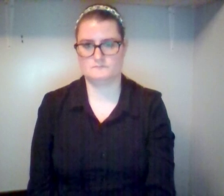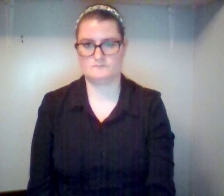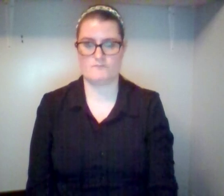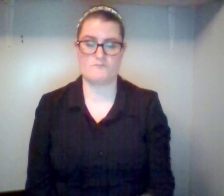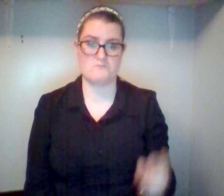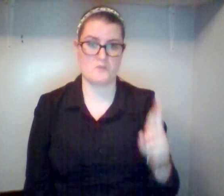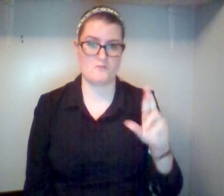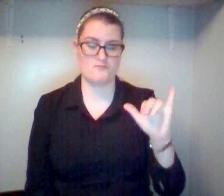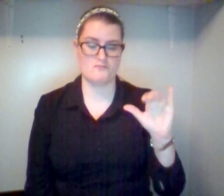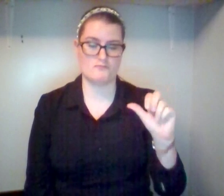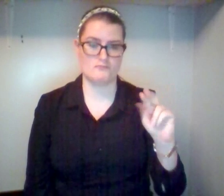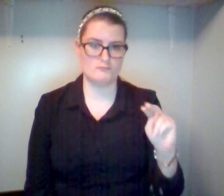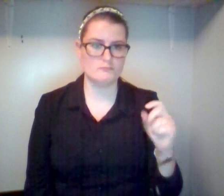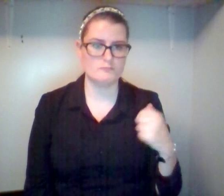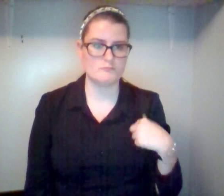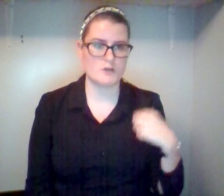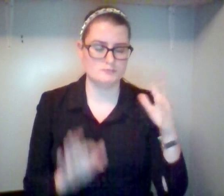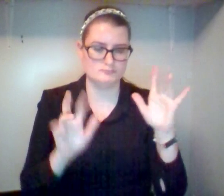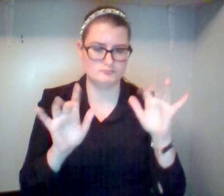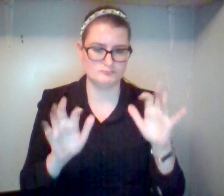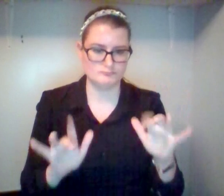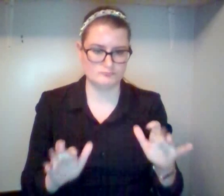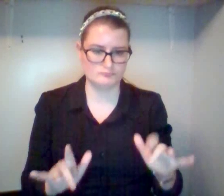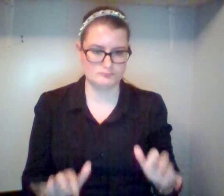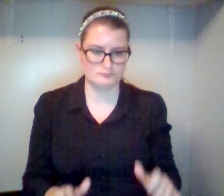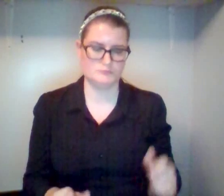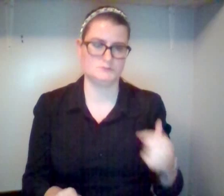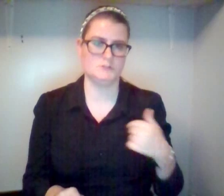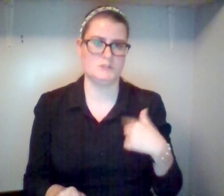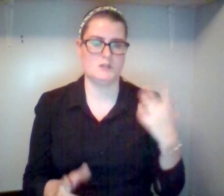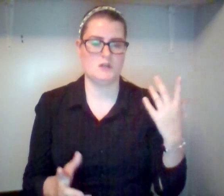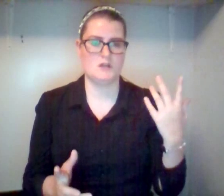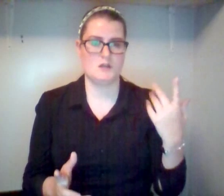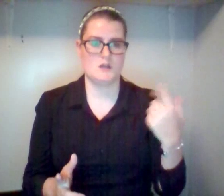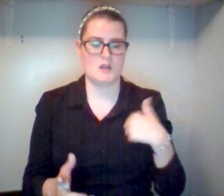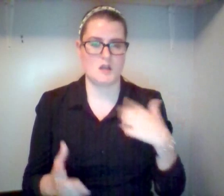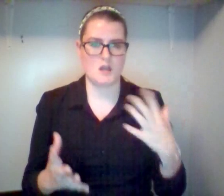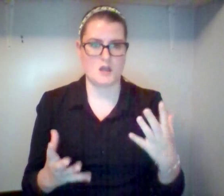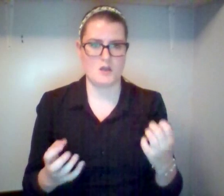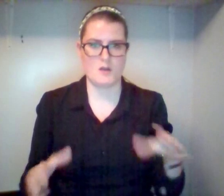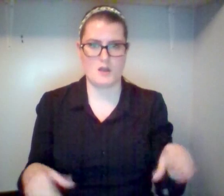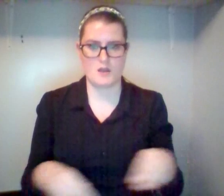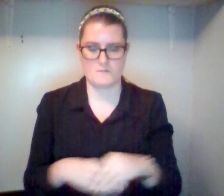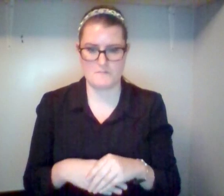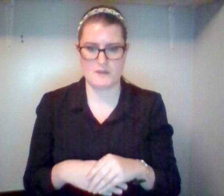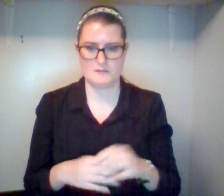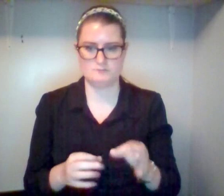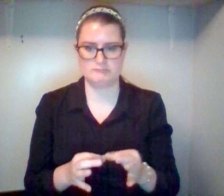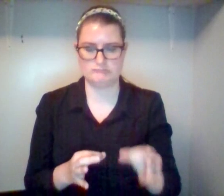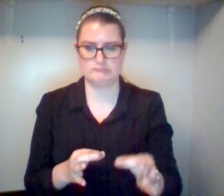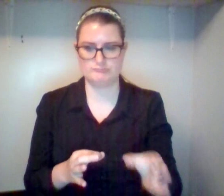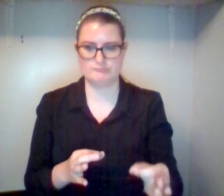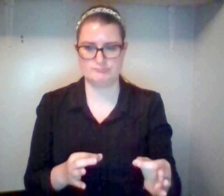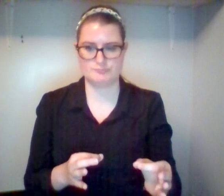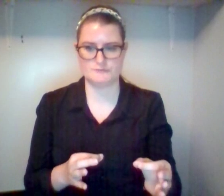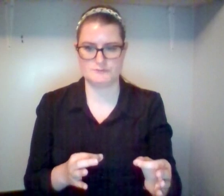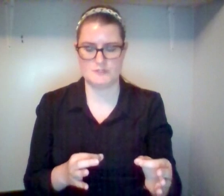writes in to ask this: Pastor John, is a tight budget a sufficient reason in and of itself to delay a young dating couple from getting married and prolonging